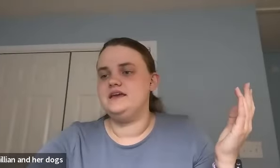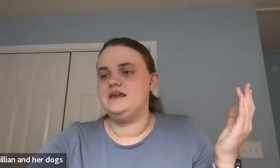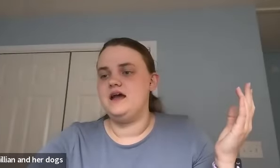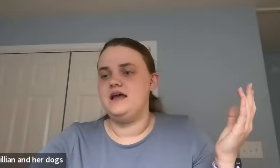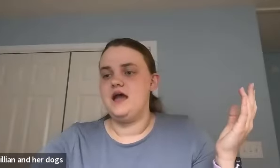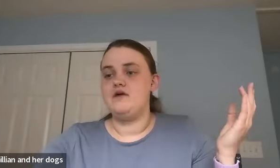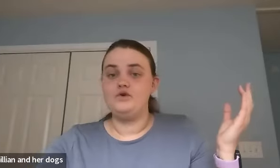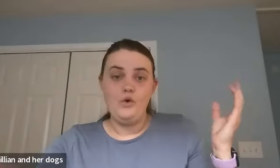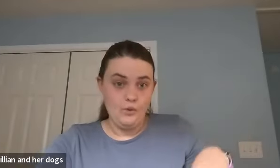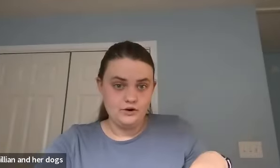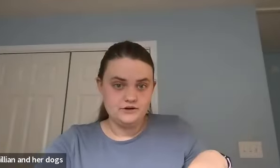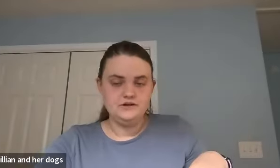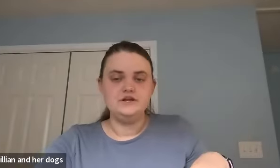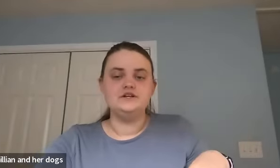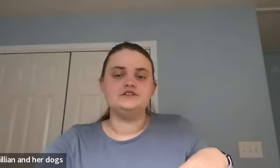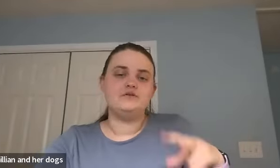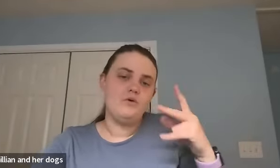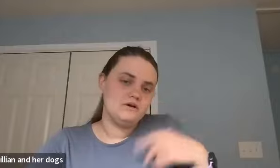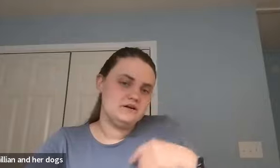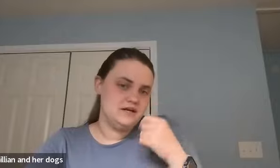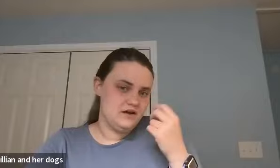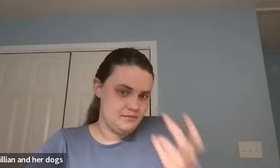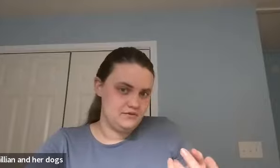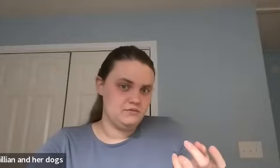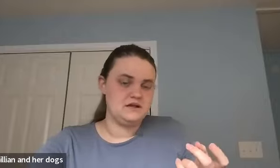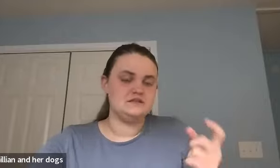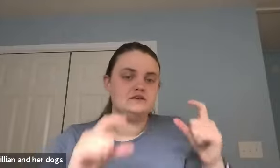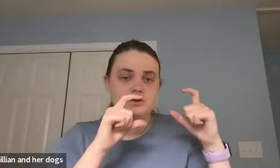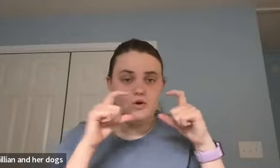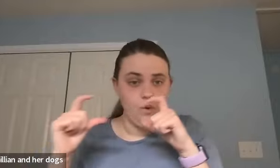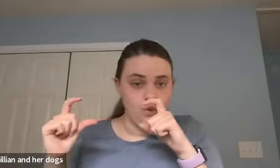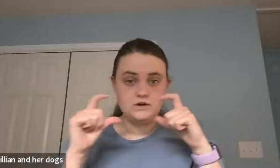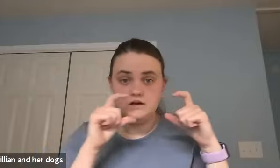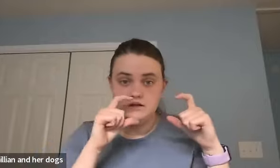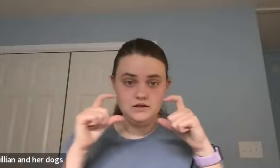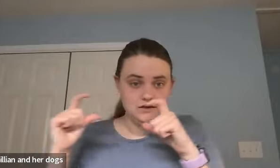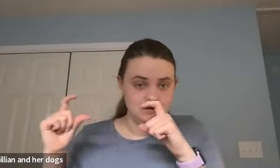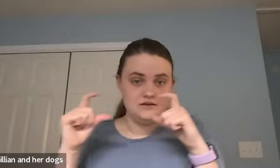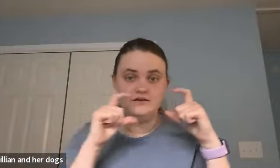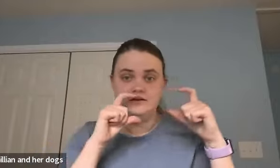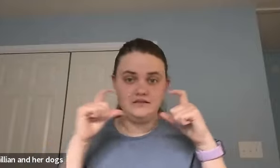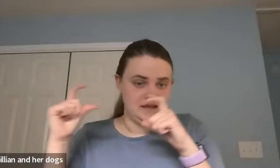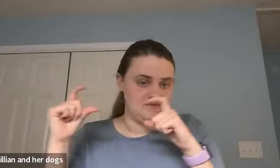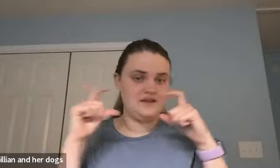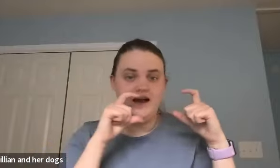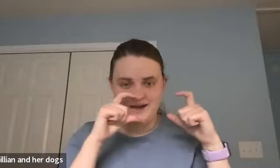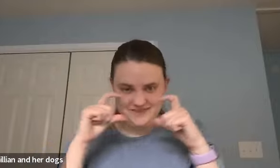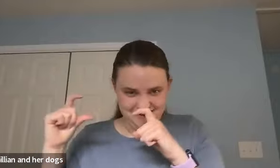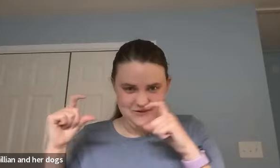Then I have corn. So corn can be a couple of ways. Corn, like you have the cob, yeah,